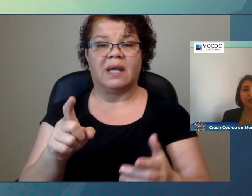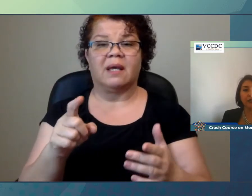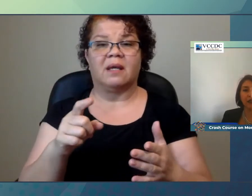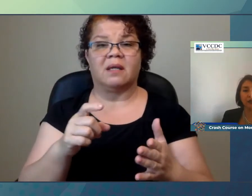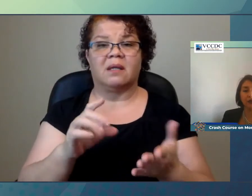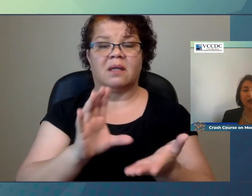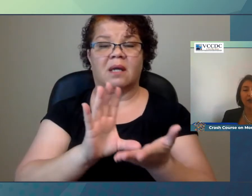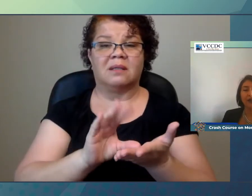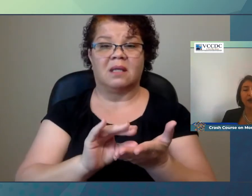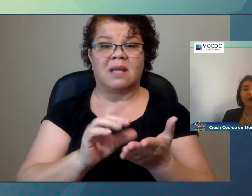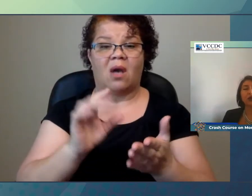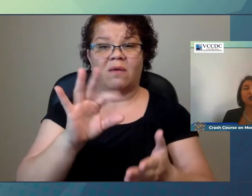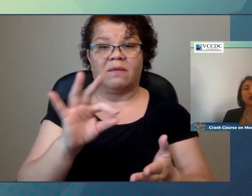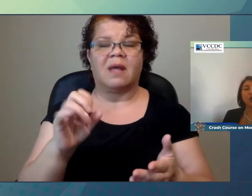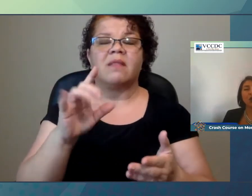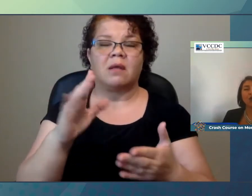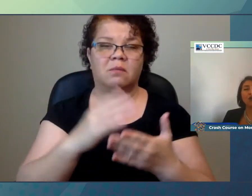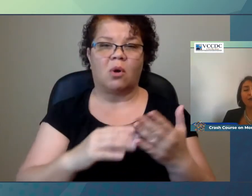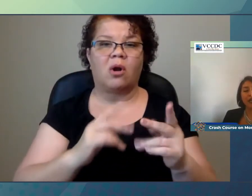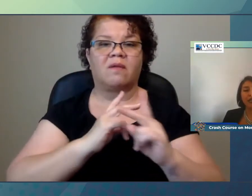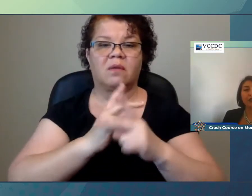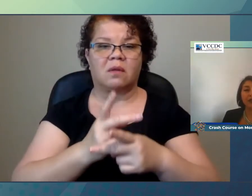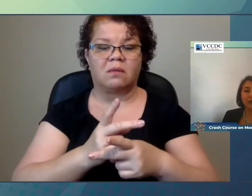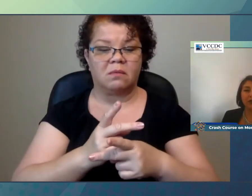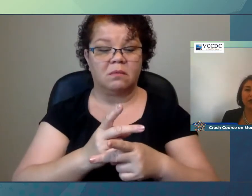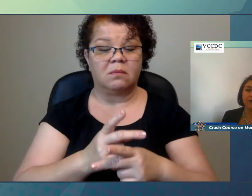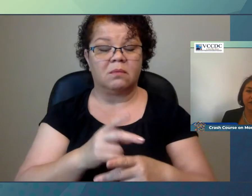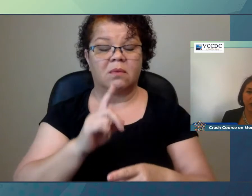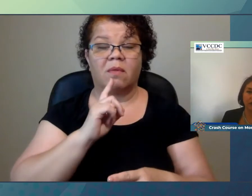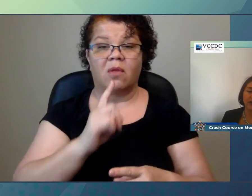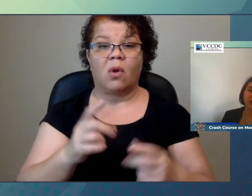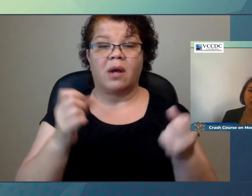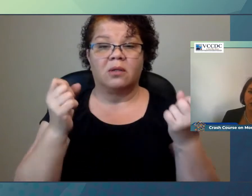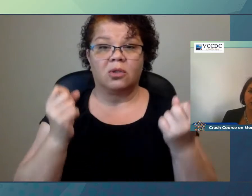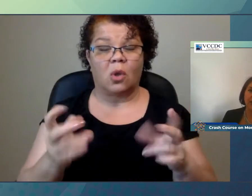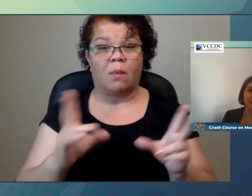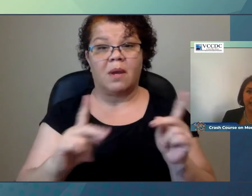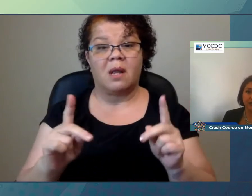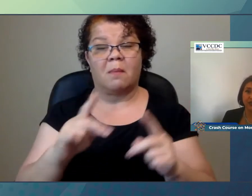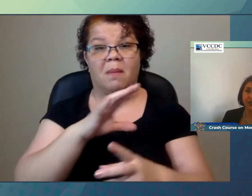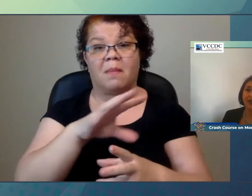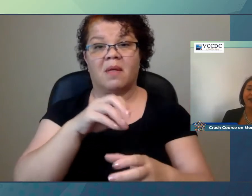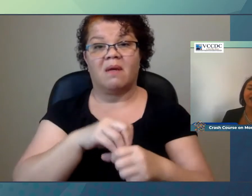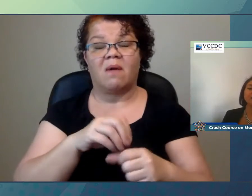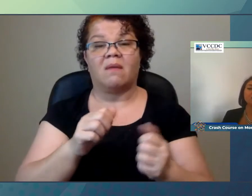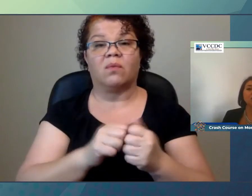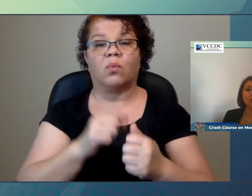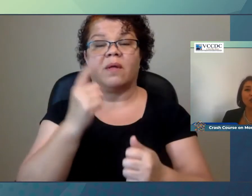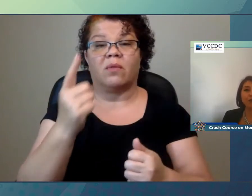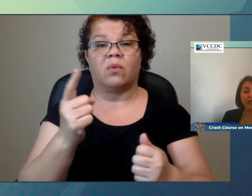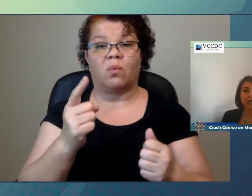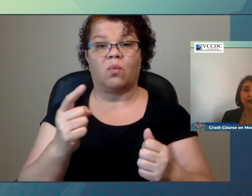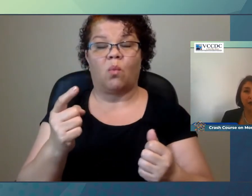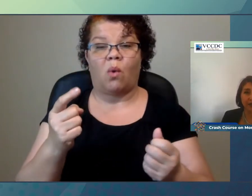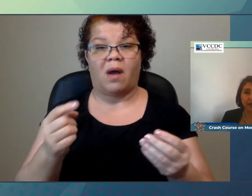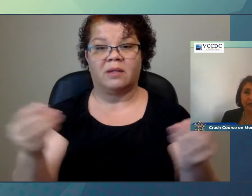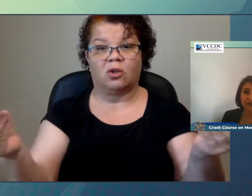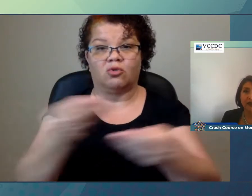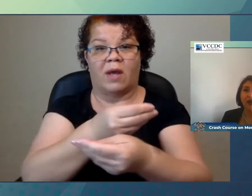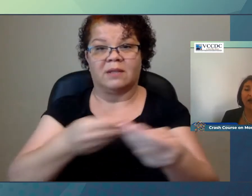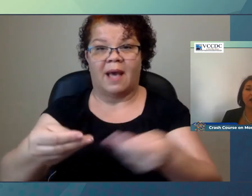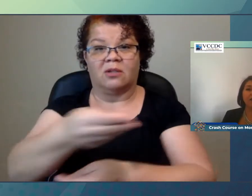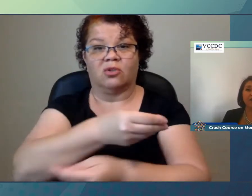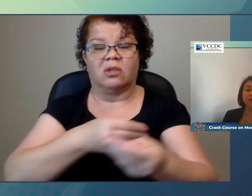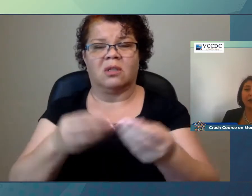of doing a loan. There are so many people involved in one transaction and so many